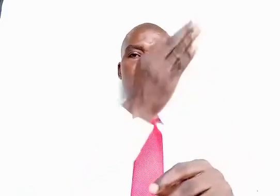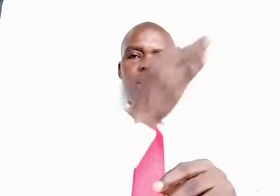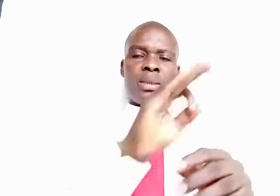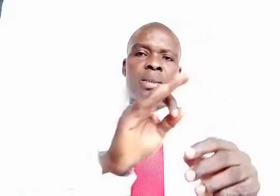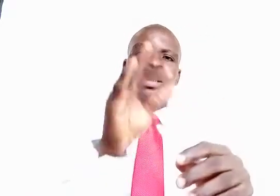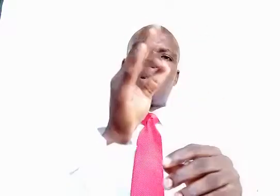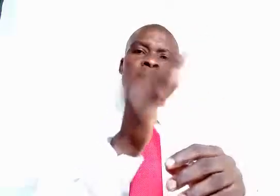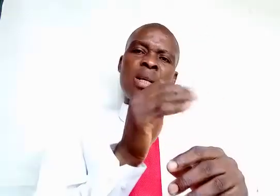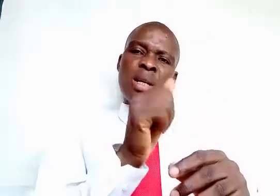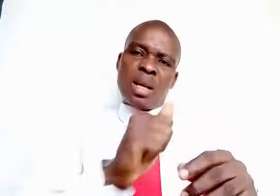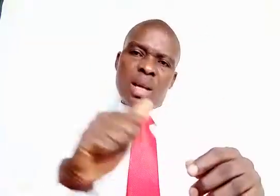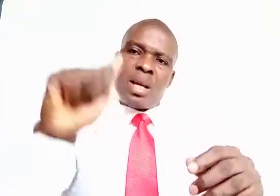a distinguishing quality.